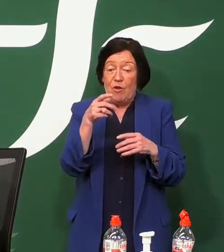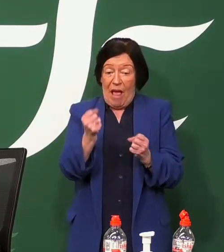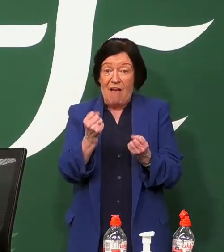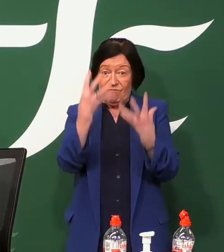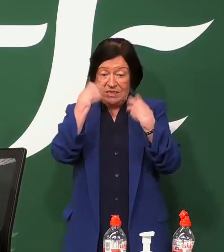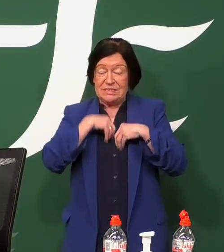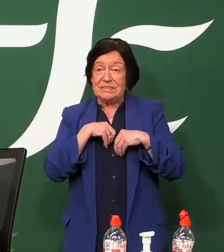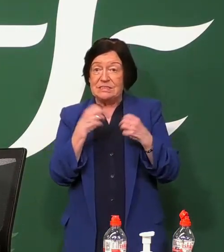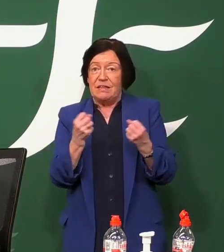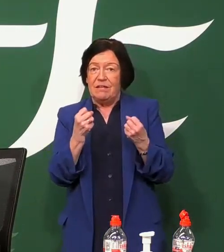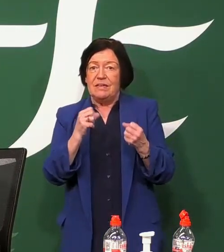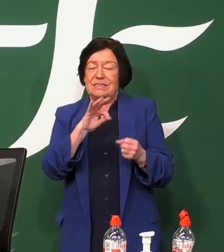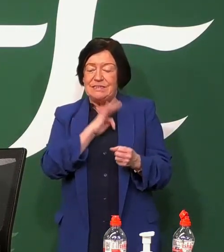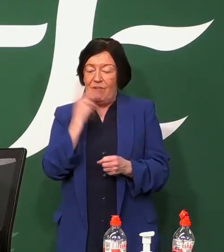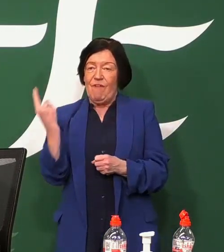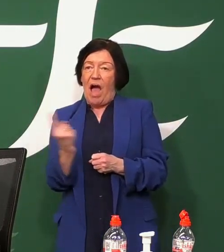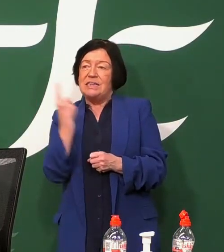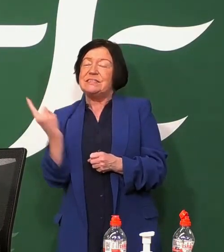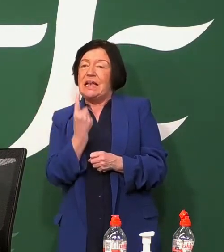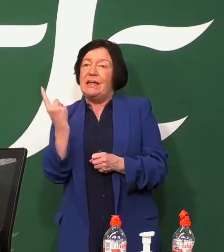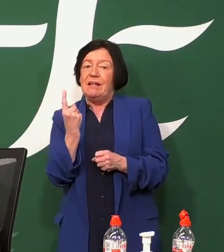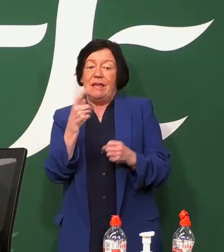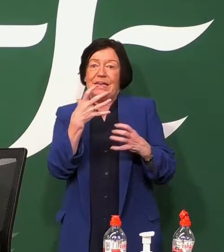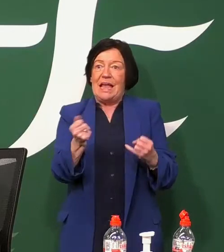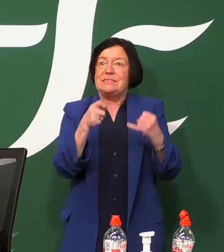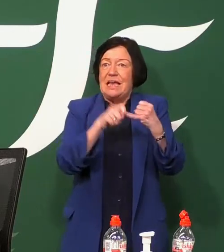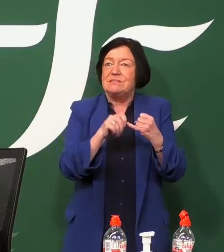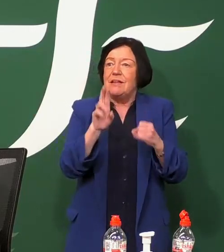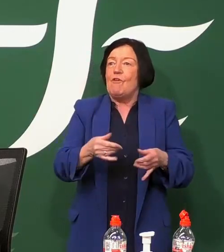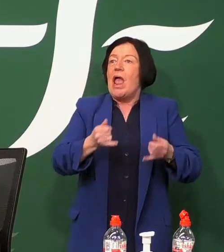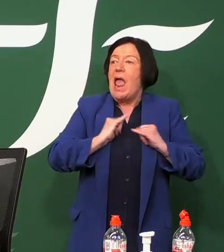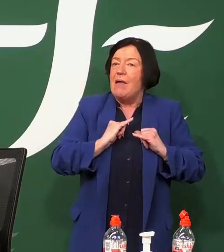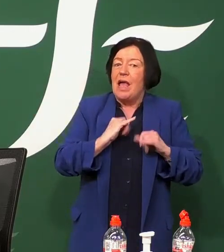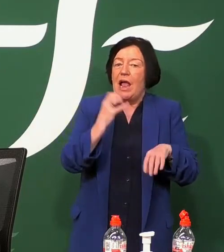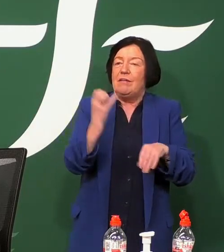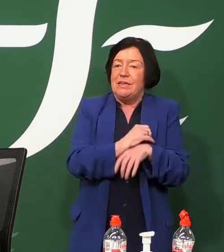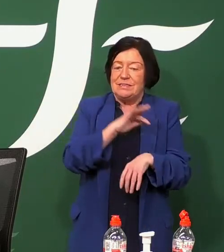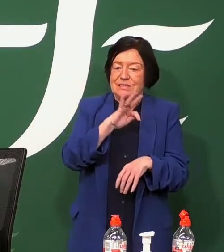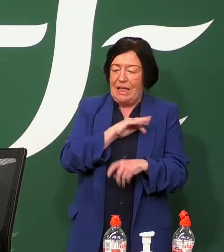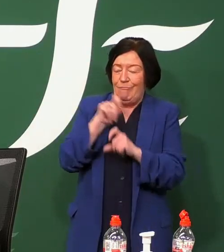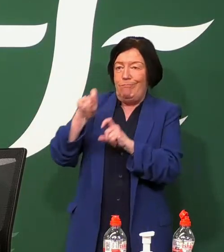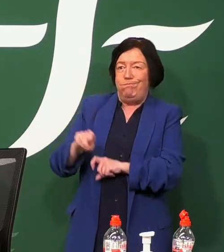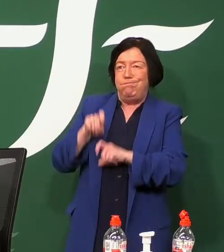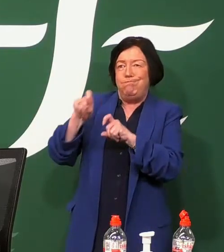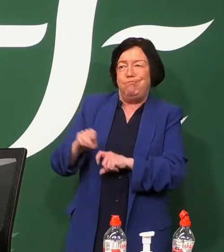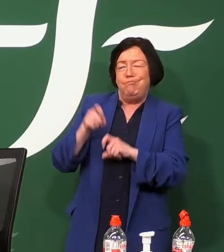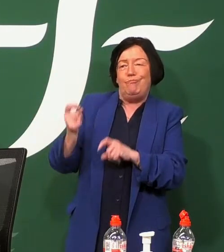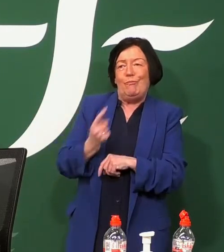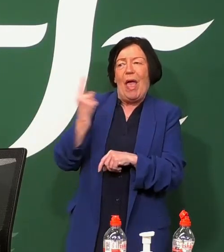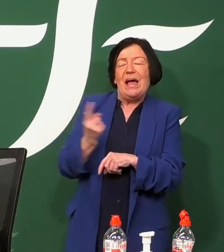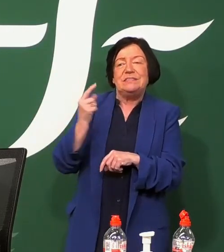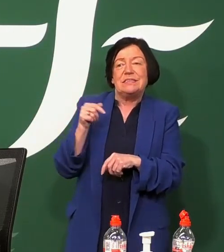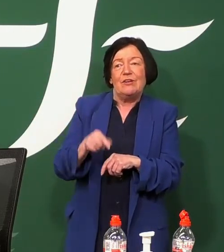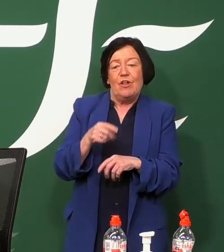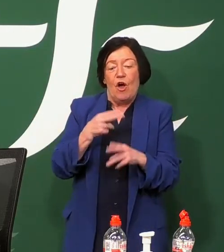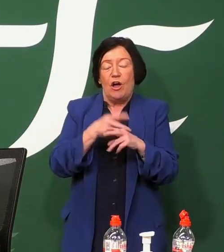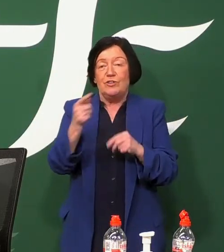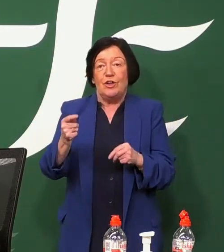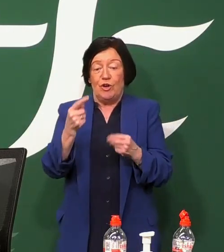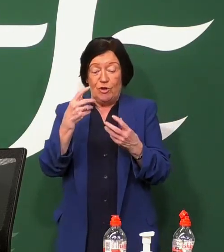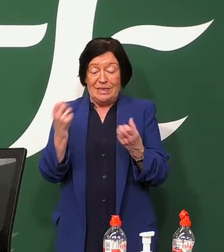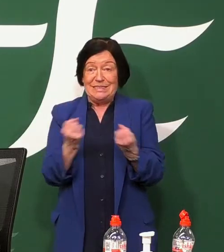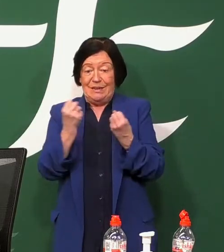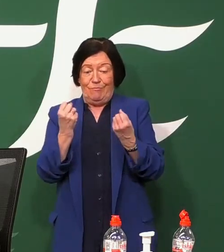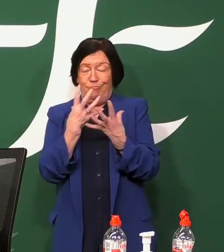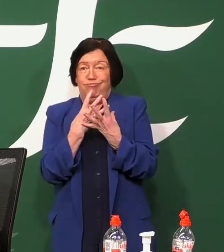symptoms, self-isolate. Obviously get tested if you can, but continue to self-isolate until you're at least 48 hours after your symptoms are resolved.